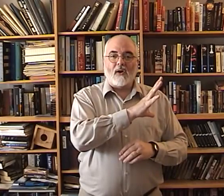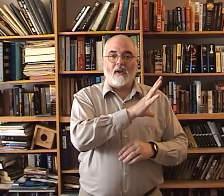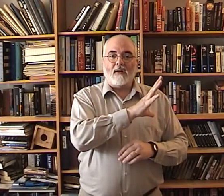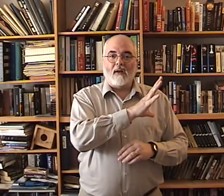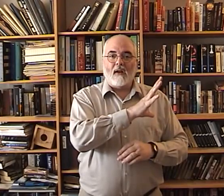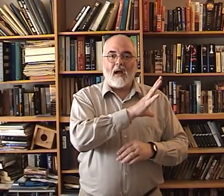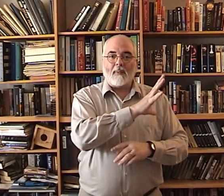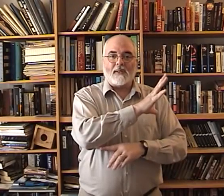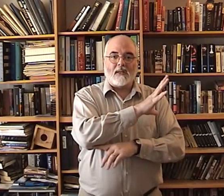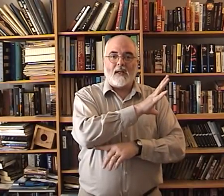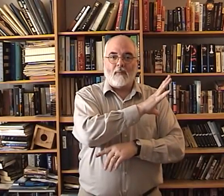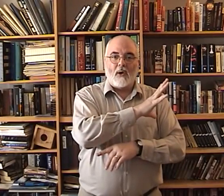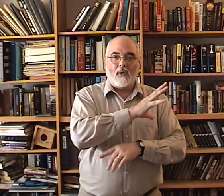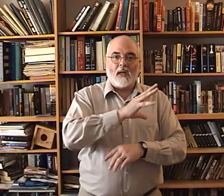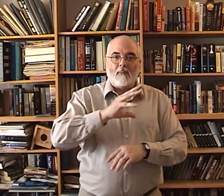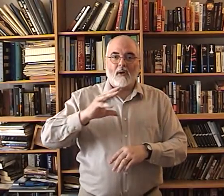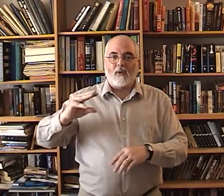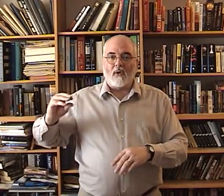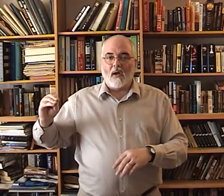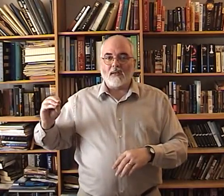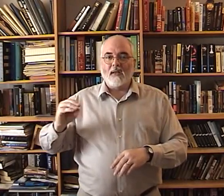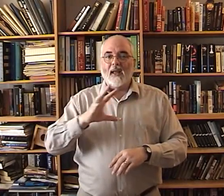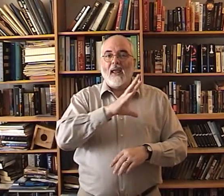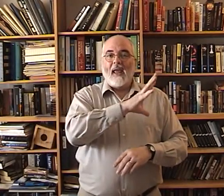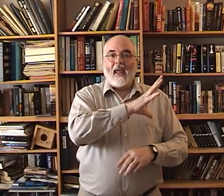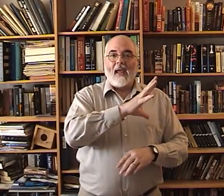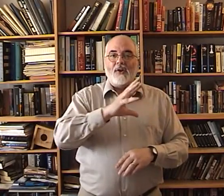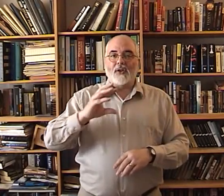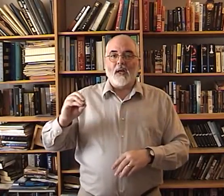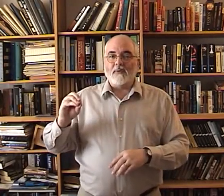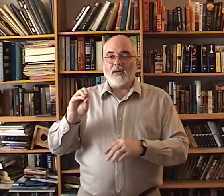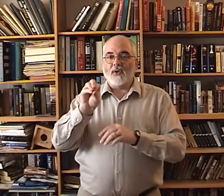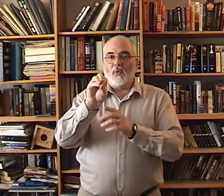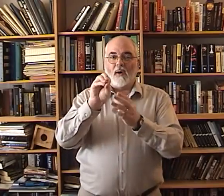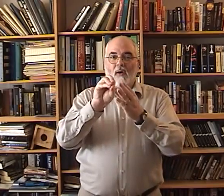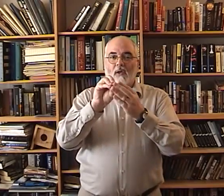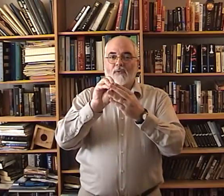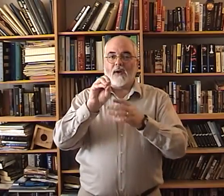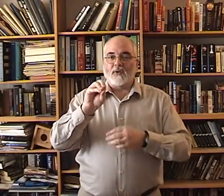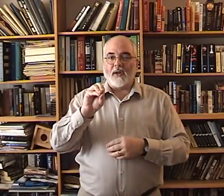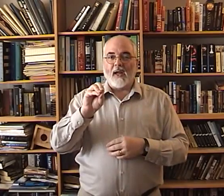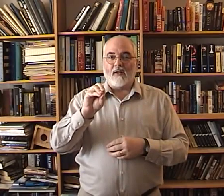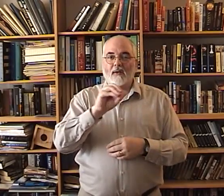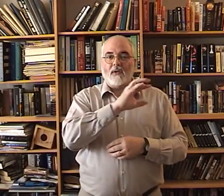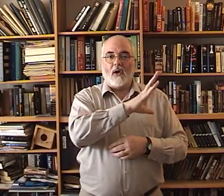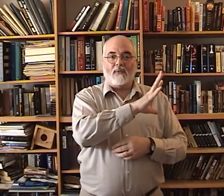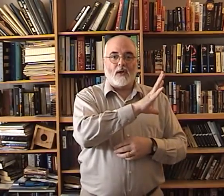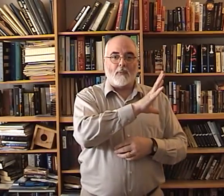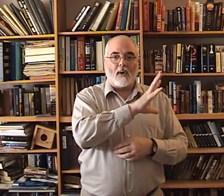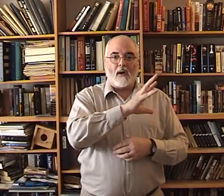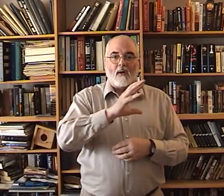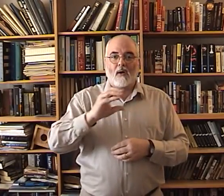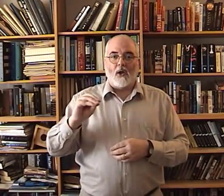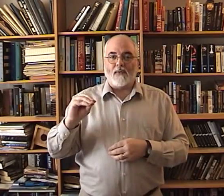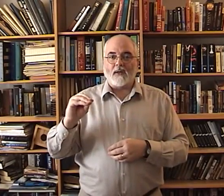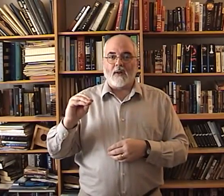starting opposite the elbow and coming across. And it just comes into where all the fingers are together. So all the fingers apart, all the fingers are